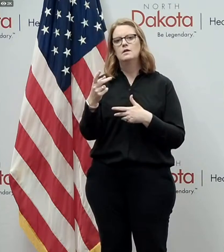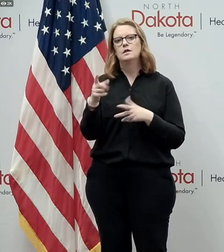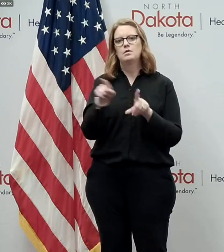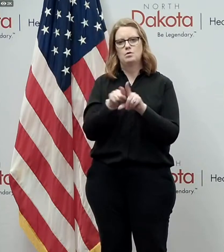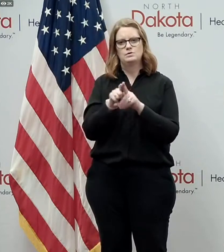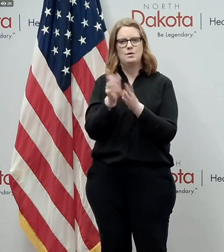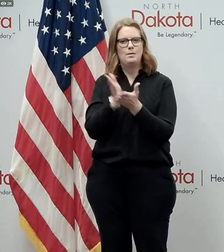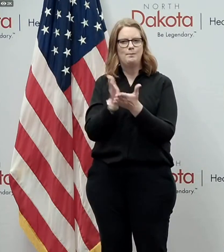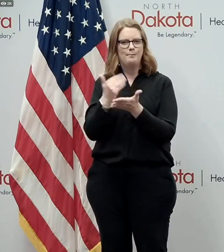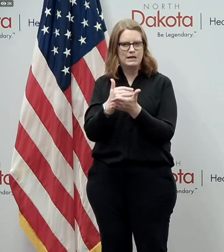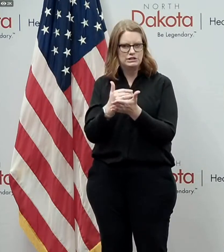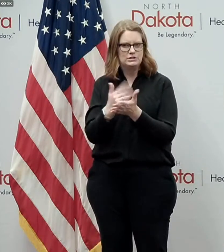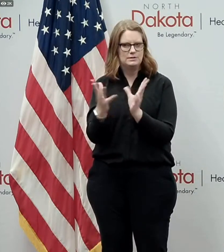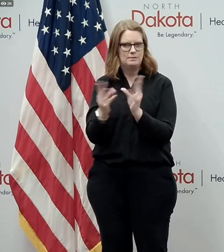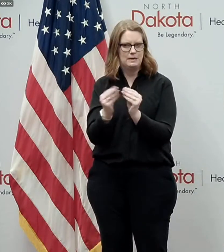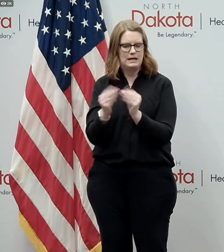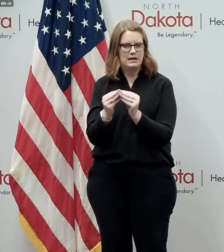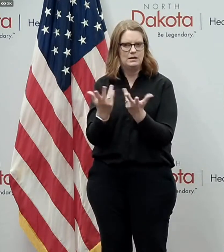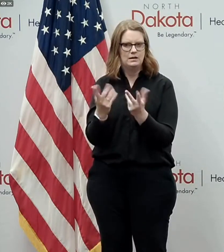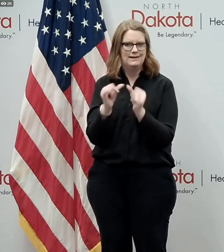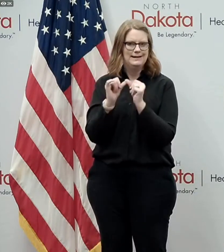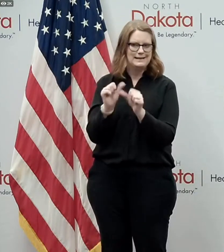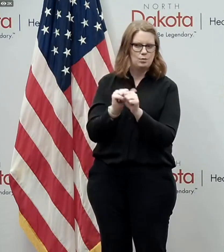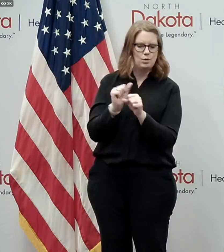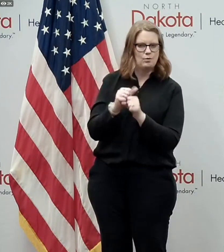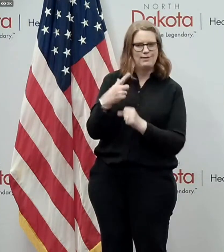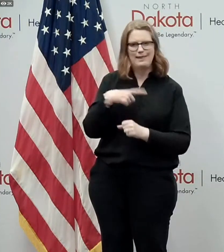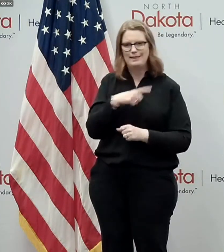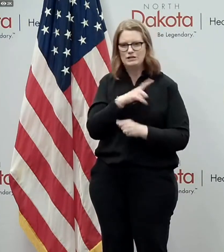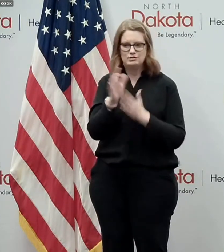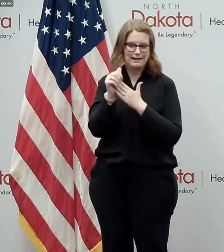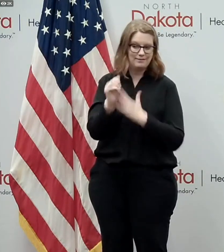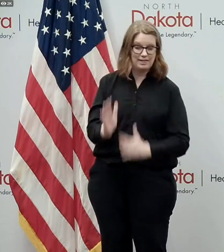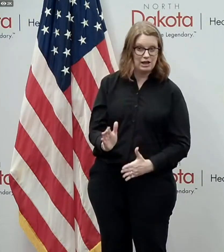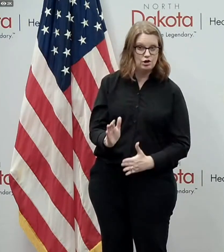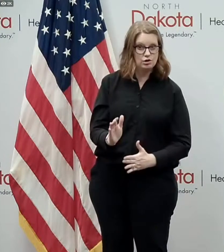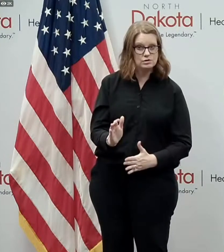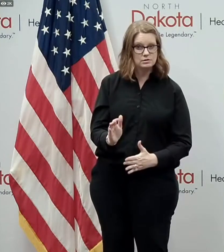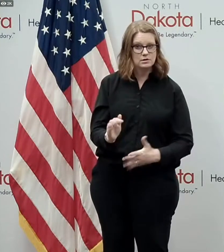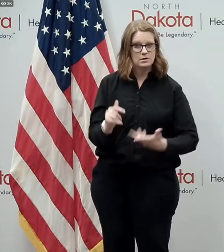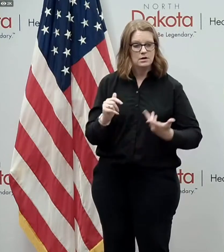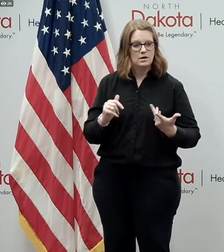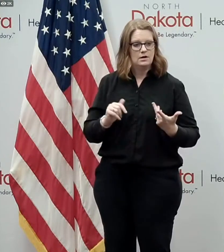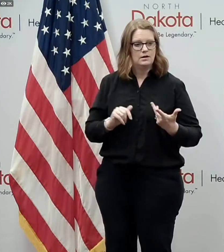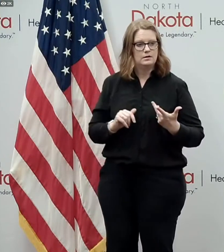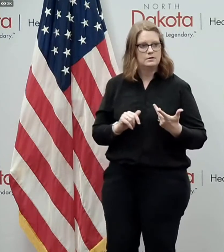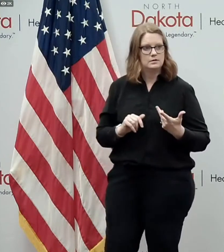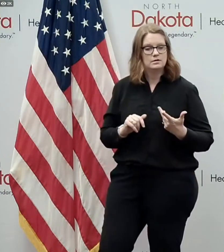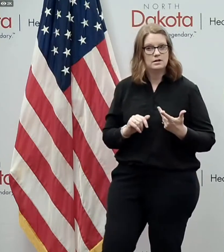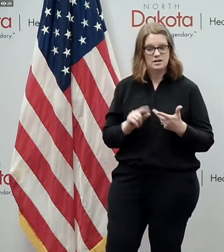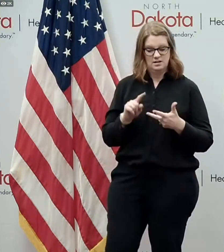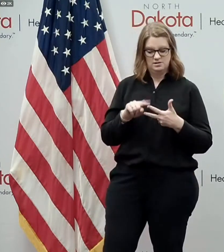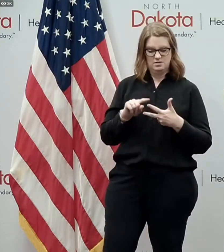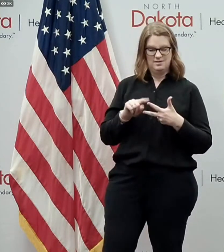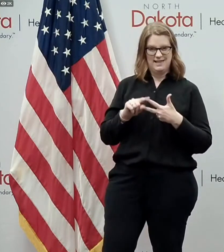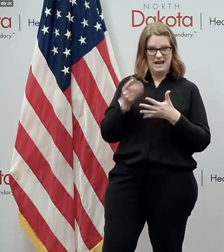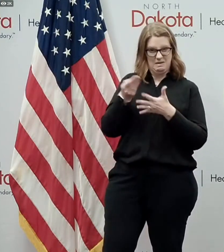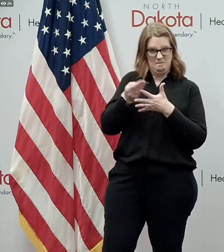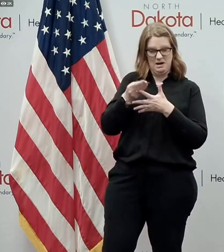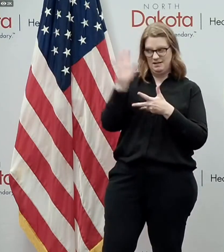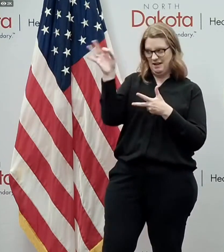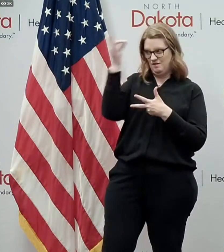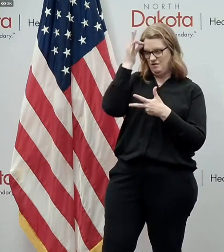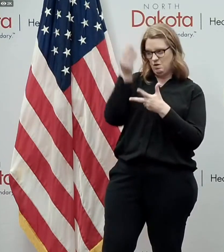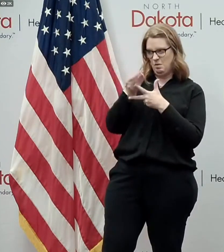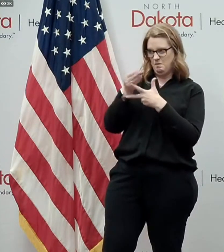budget section meeting. We're continuing to work with the legislative leaders to make sure that we're spending those dollars that we're giving us